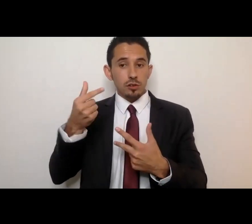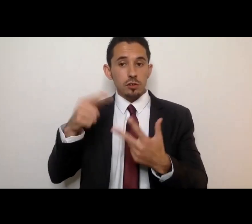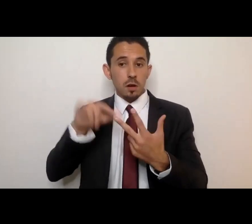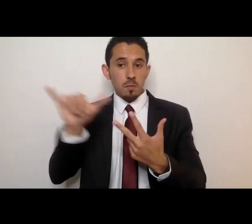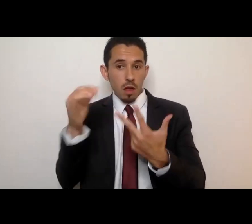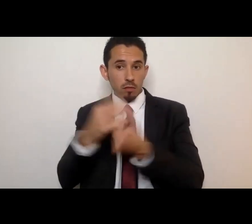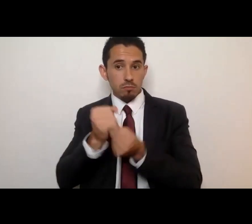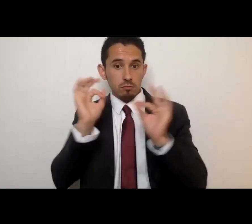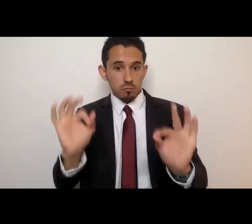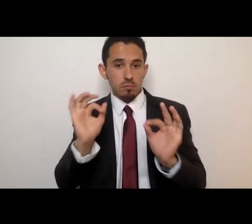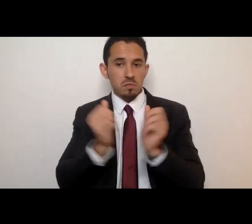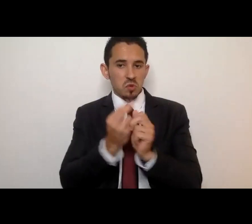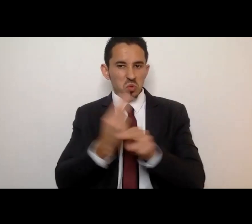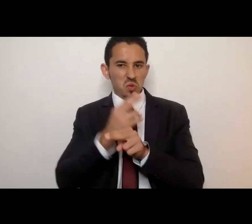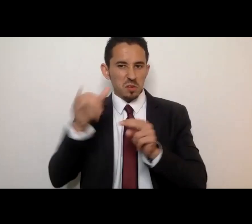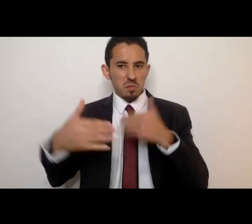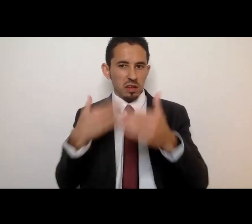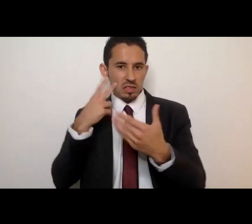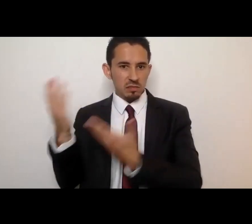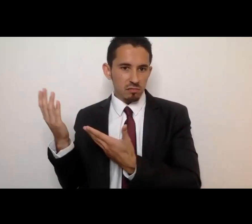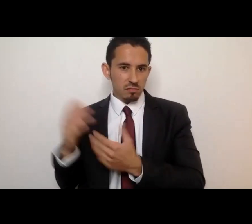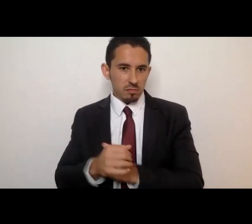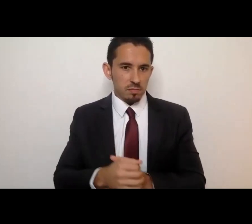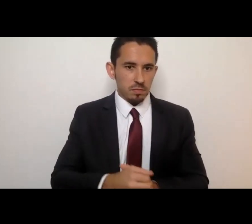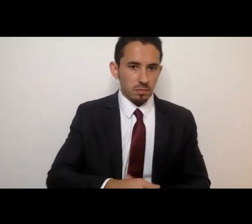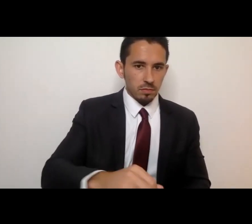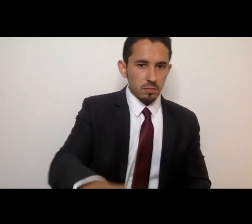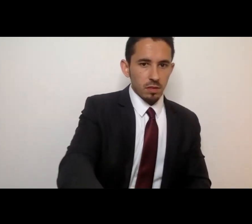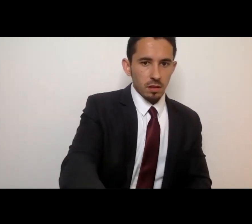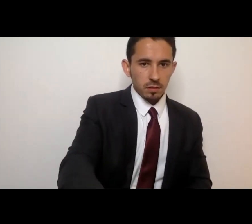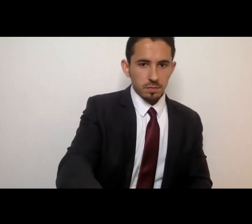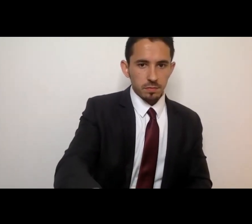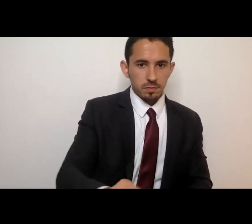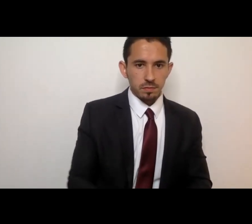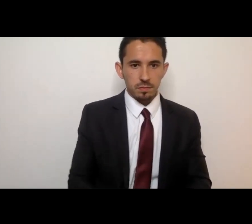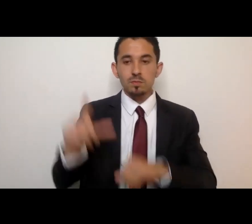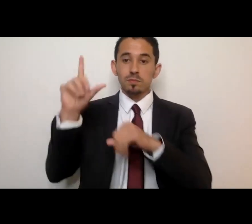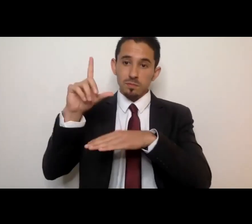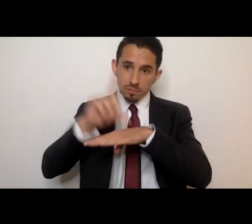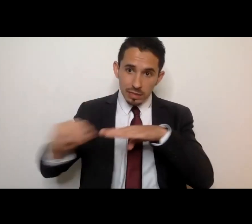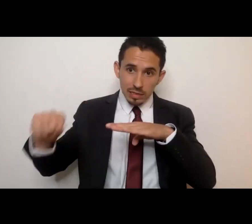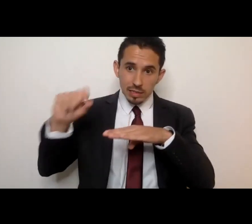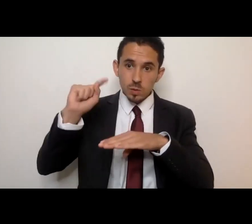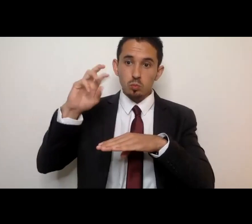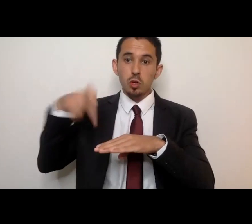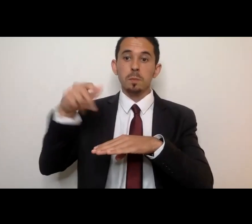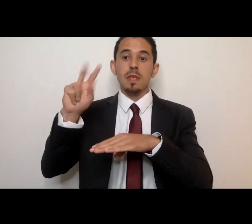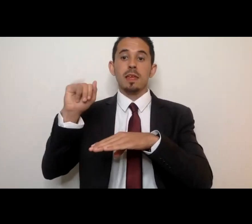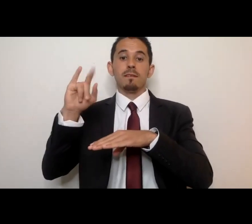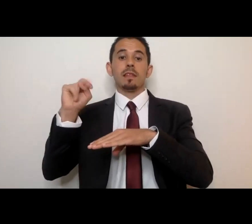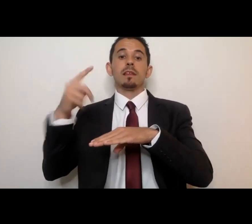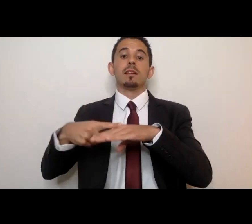streptavidin, the antigen, and the antibody can be used. And these diagrams just show how that